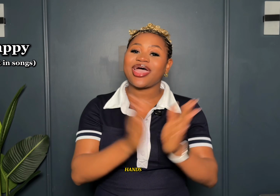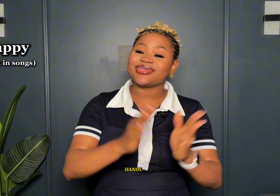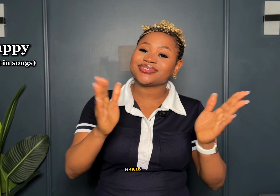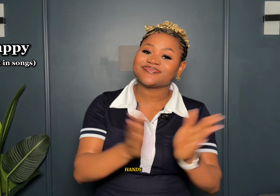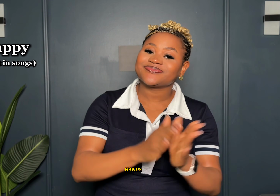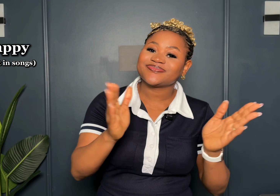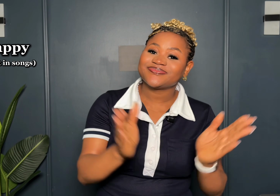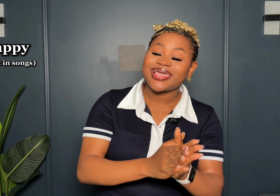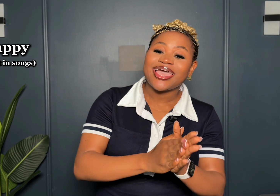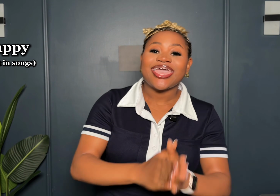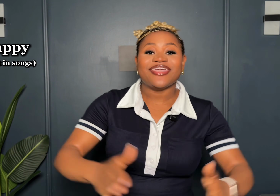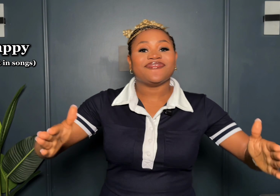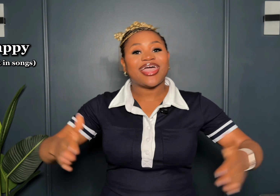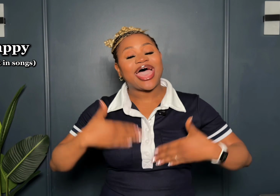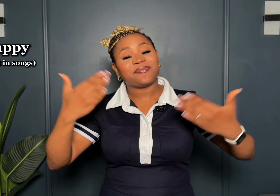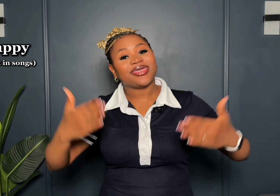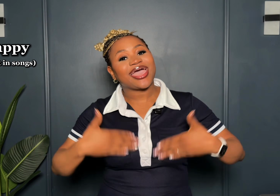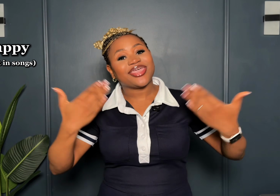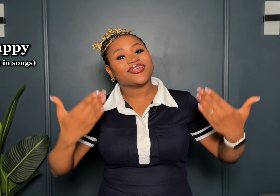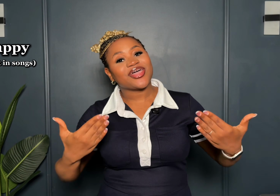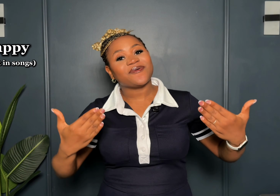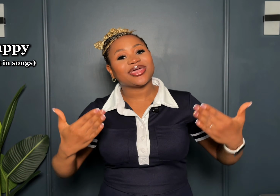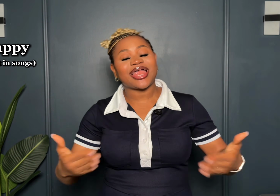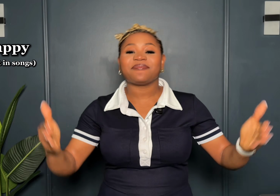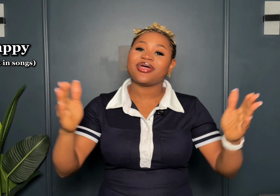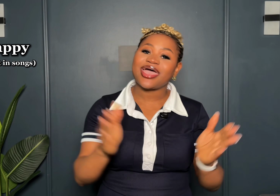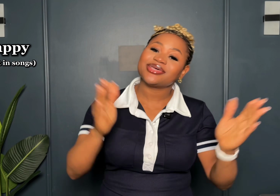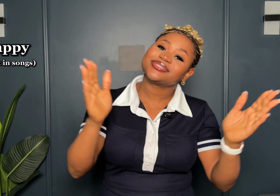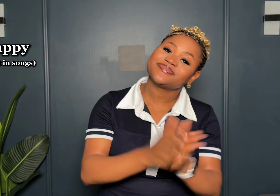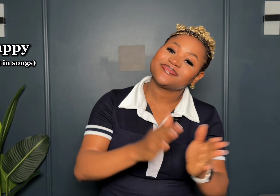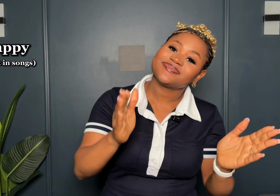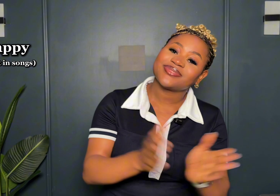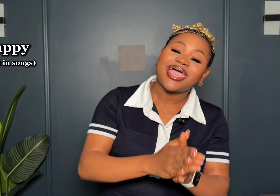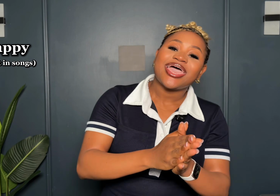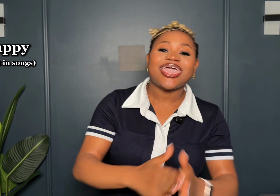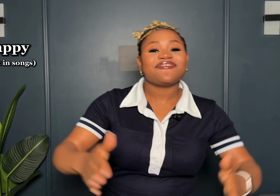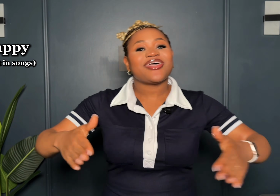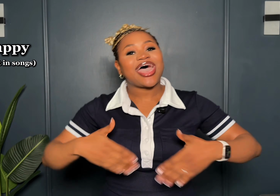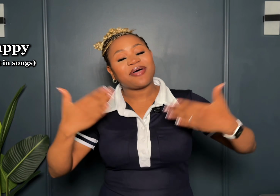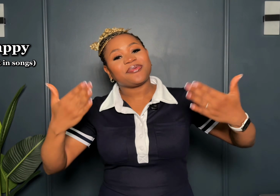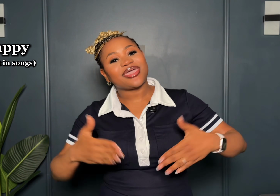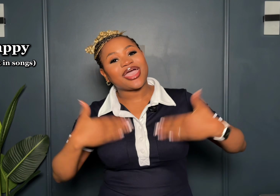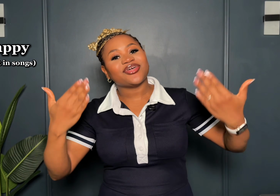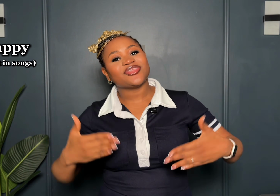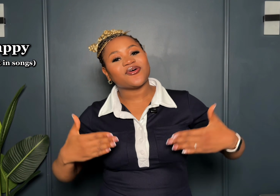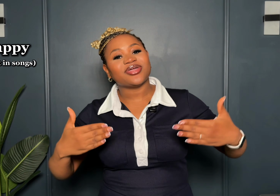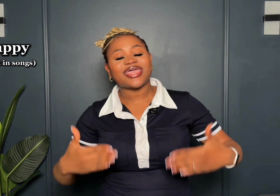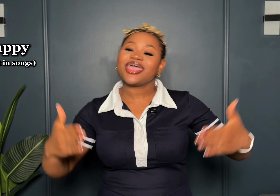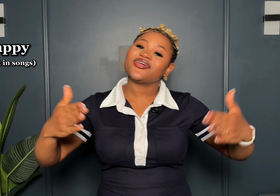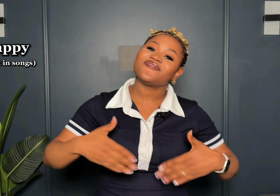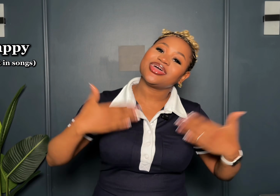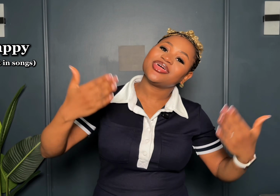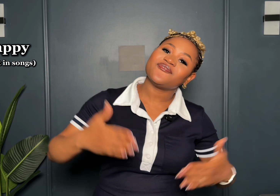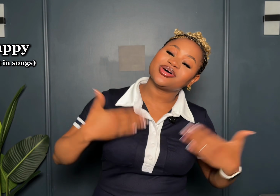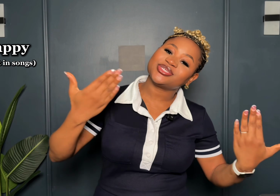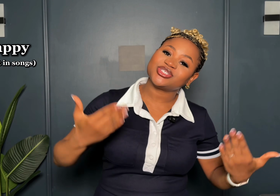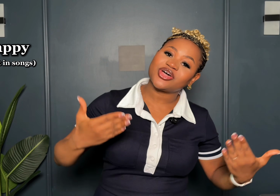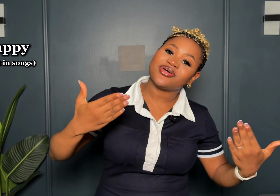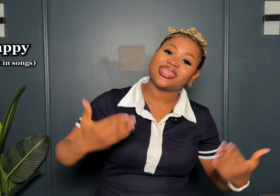hands. If you're happy and you know it, clap your hands. If you're happy and you know it and you really want to show it. If